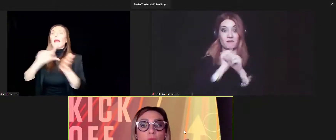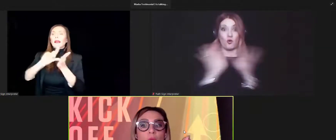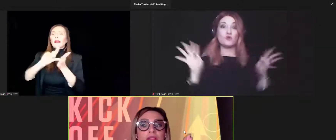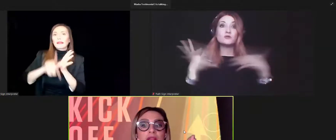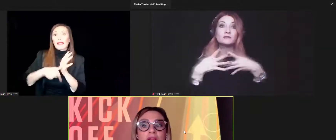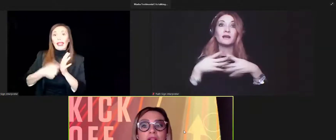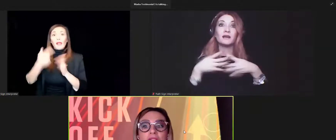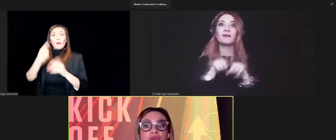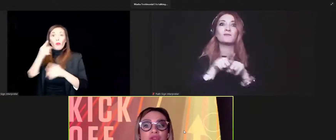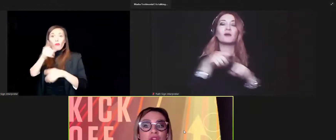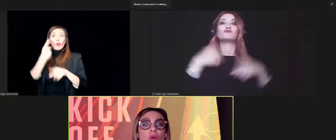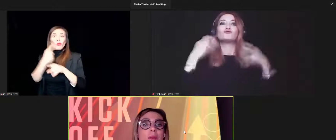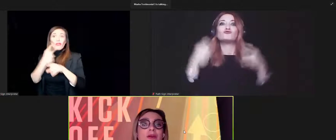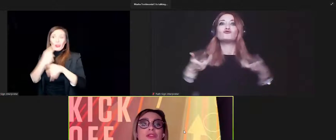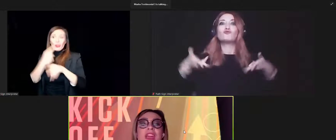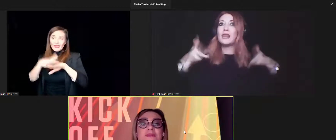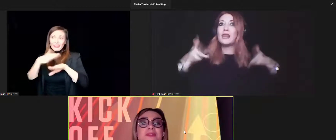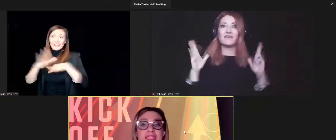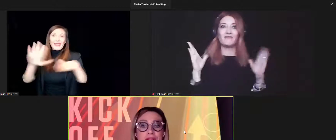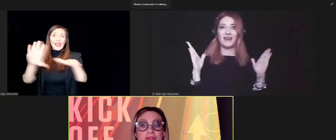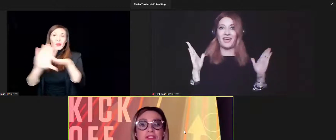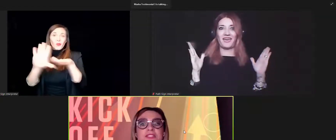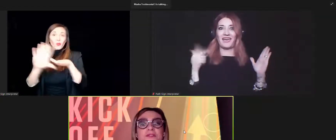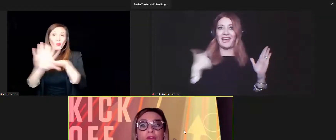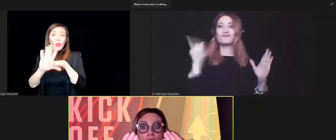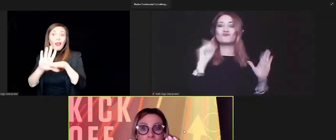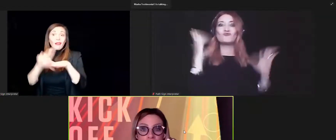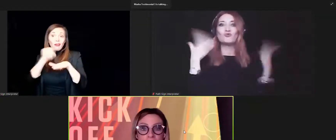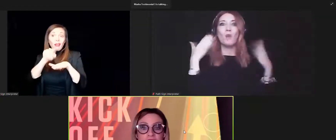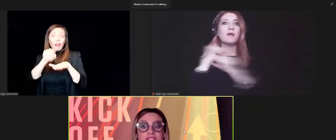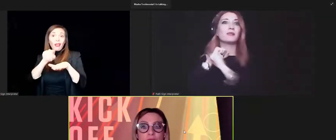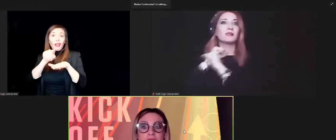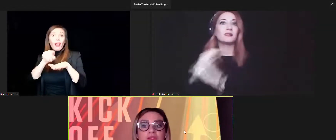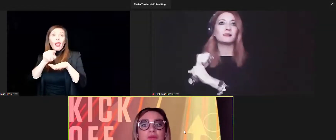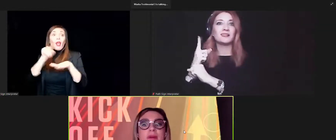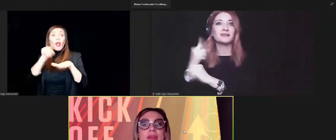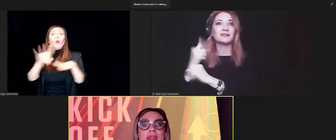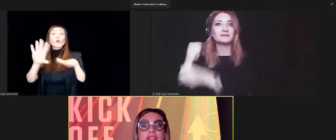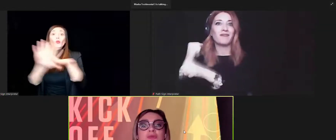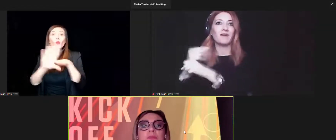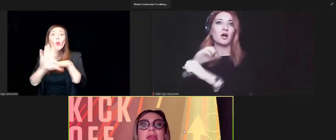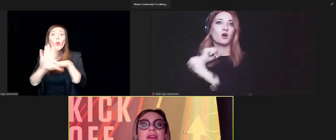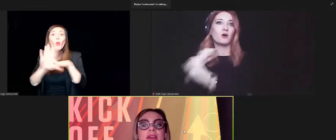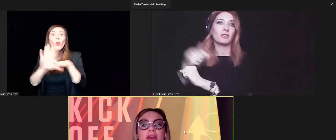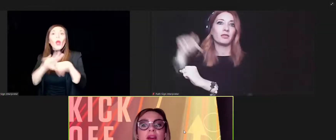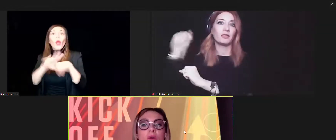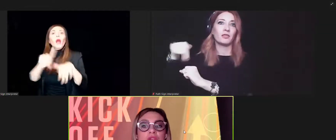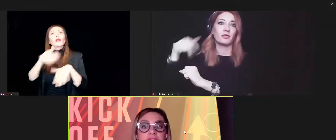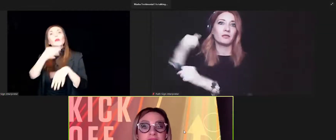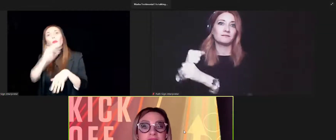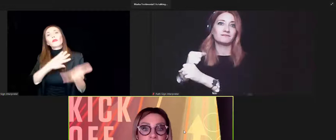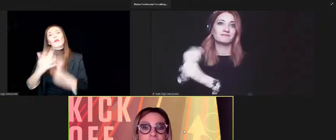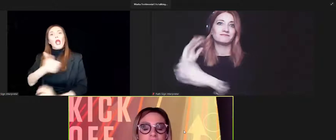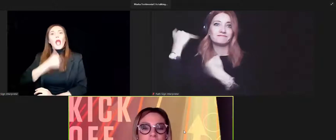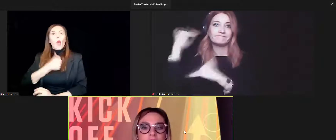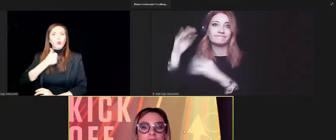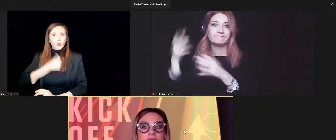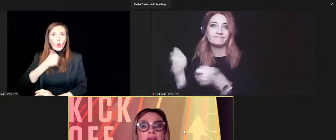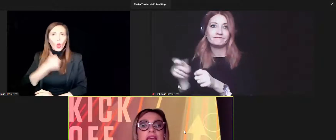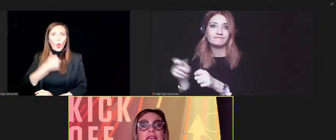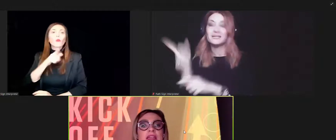autonomous and will learn to talk about themselves in front of a screen to manage big audiences.